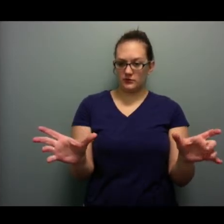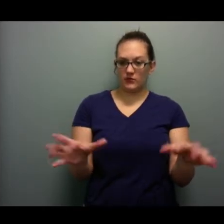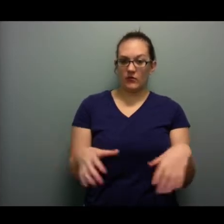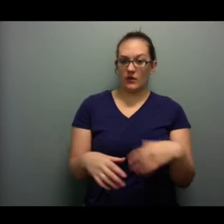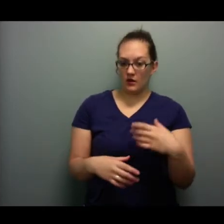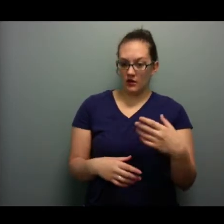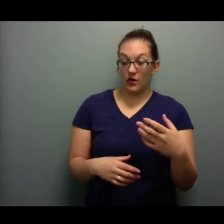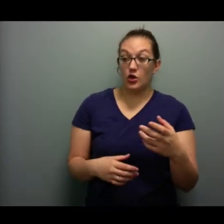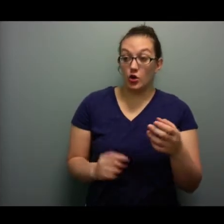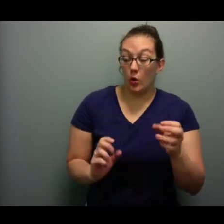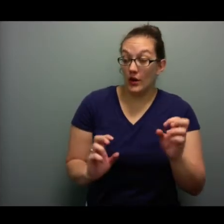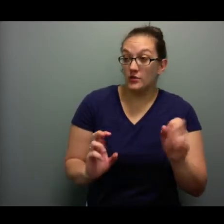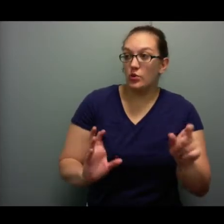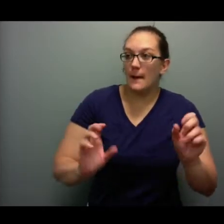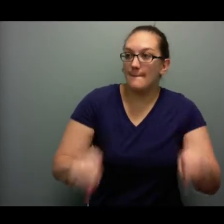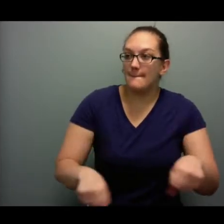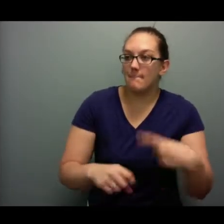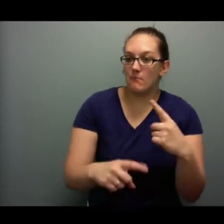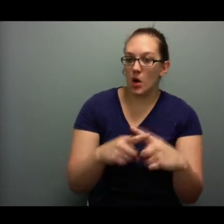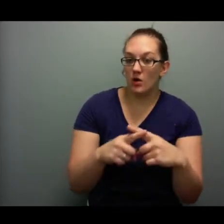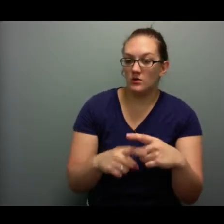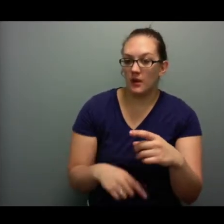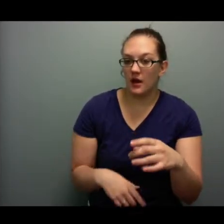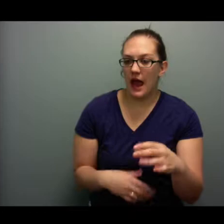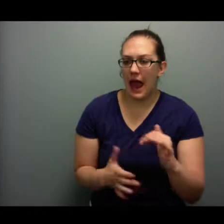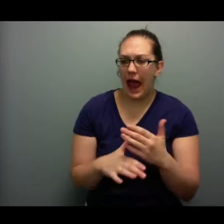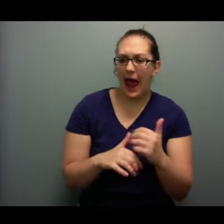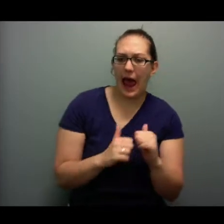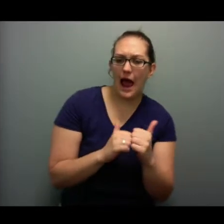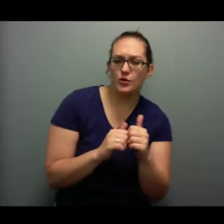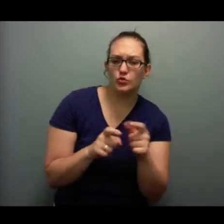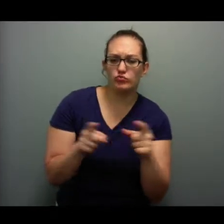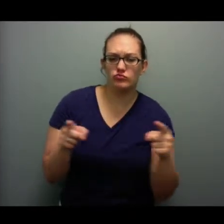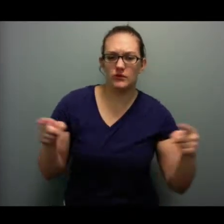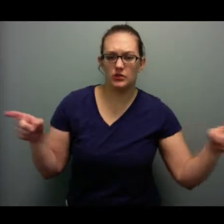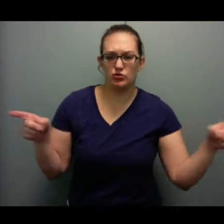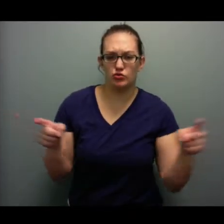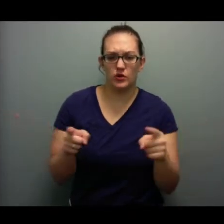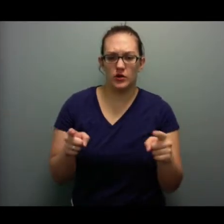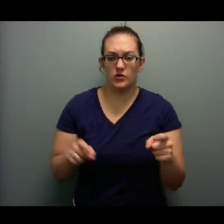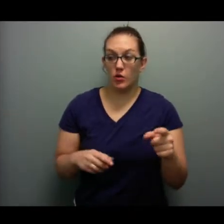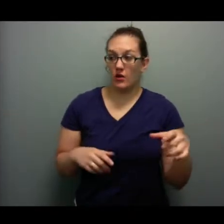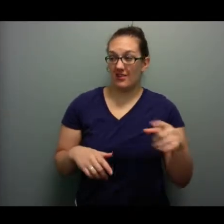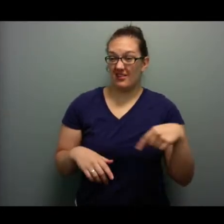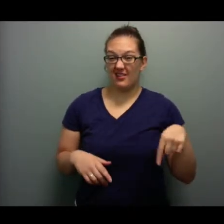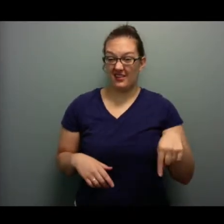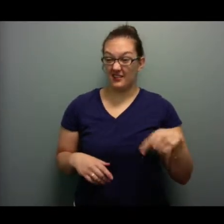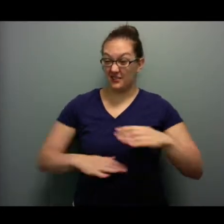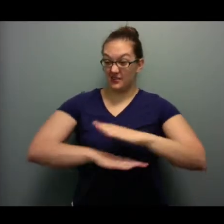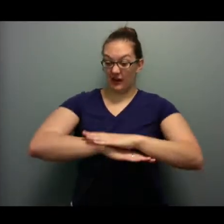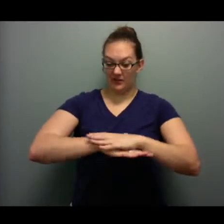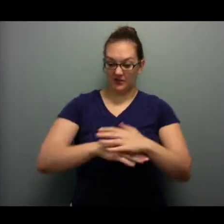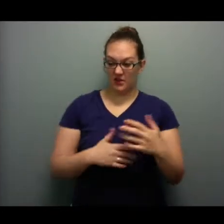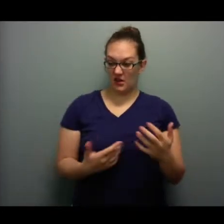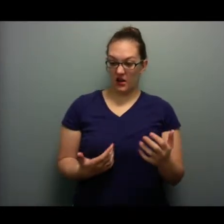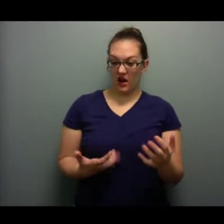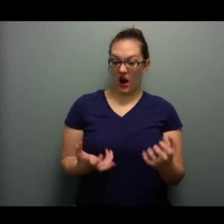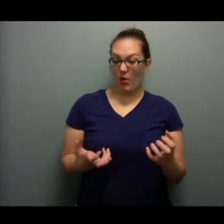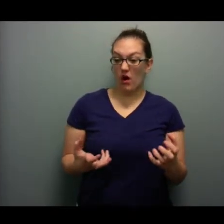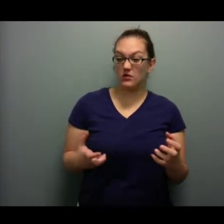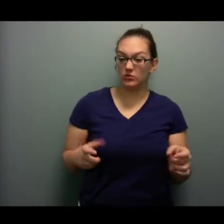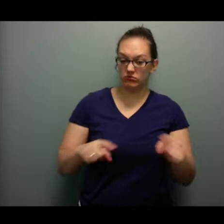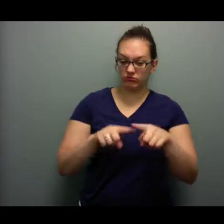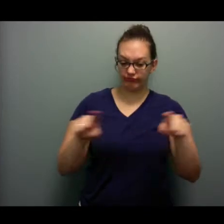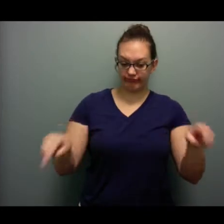Okay, so we can multiply it, but how would you measure it? Like if I took this room and I wanted to, or this desk, and I wanted to measure the